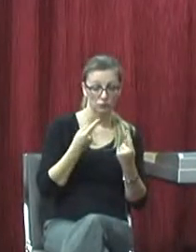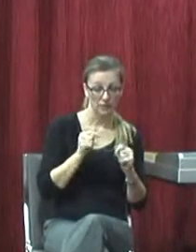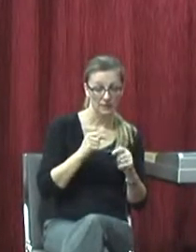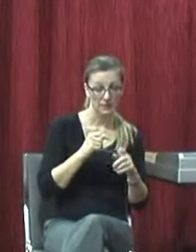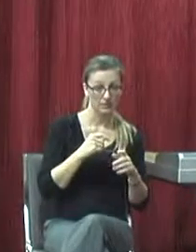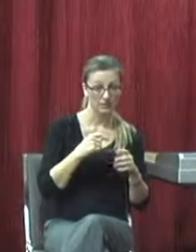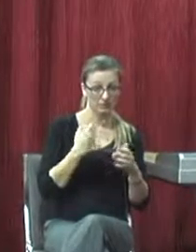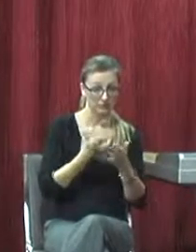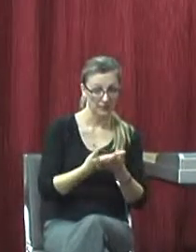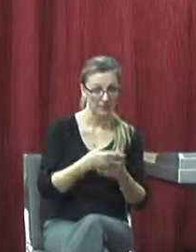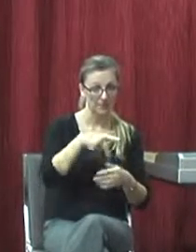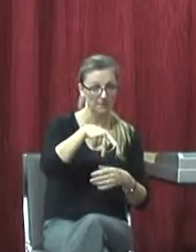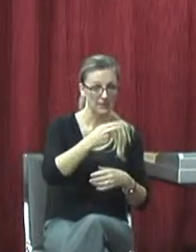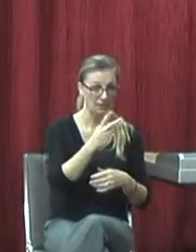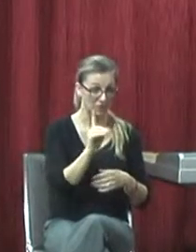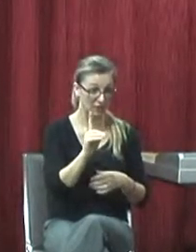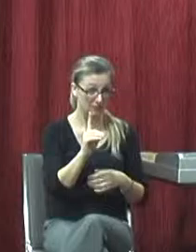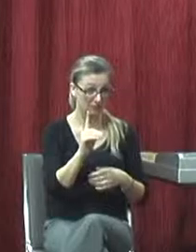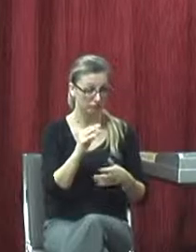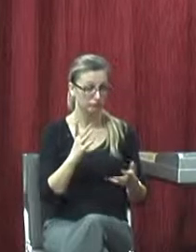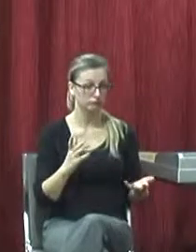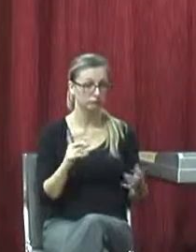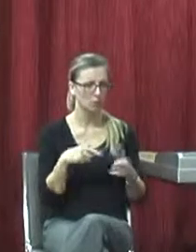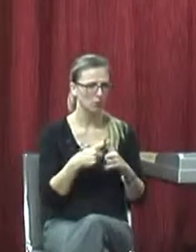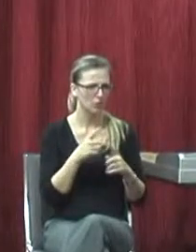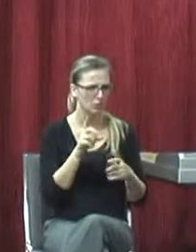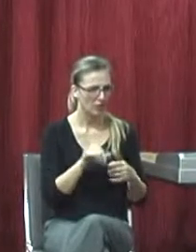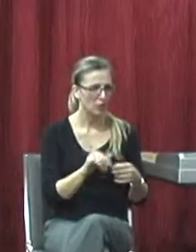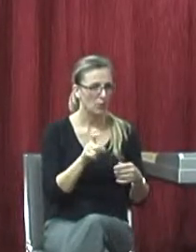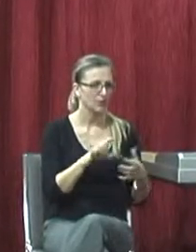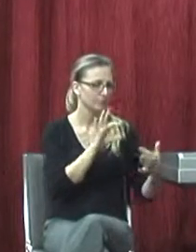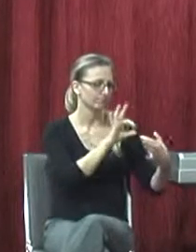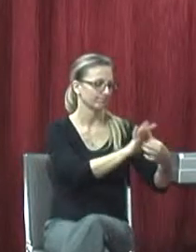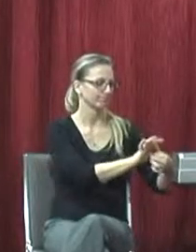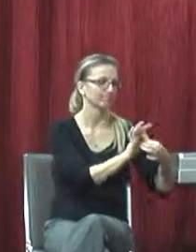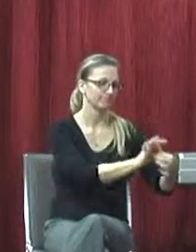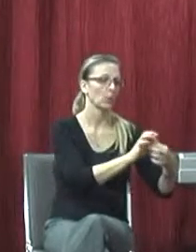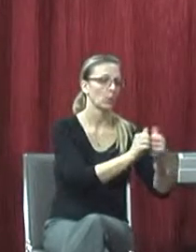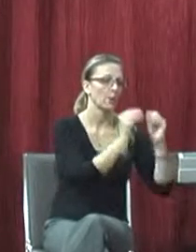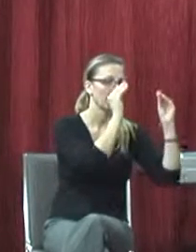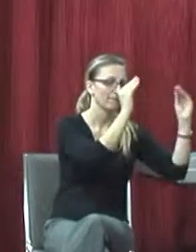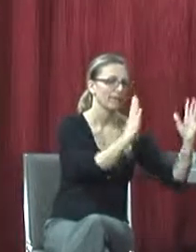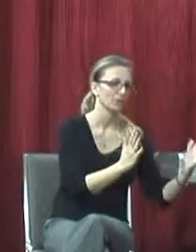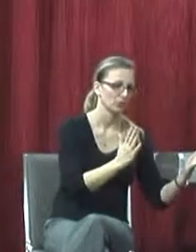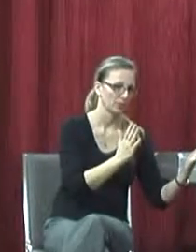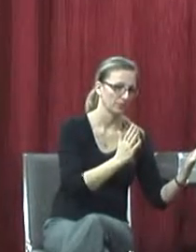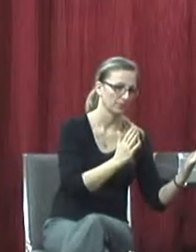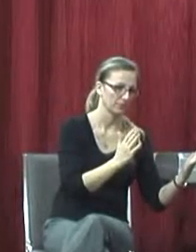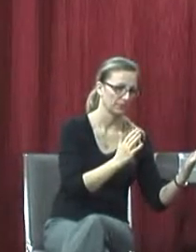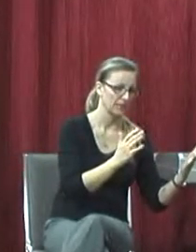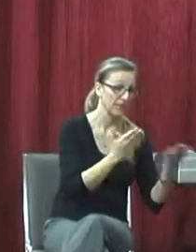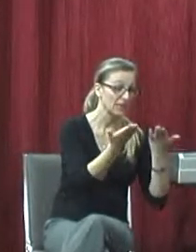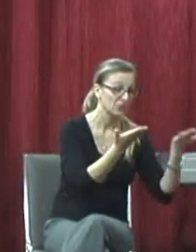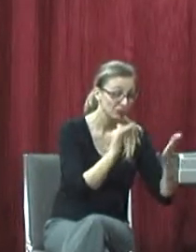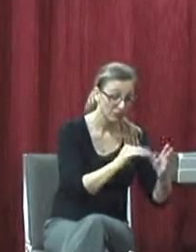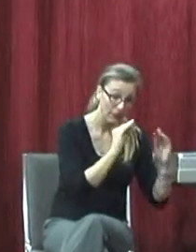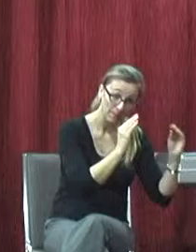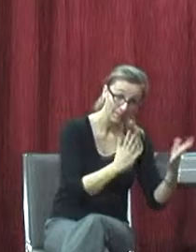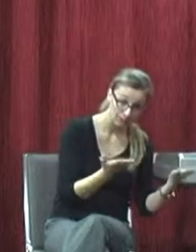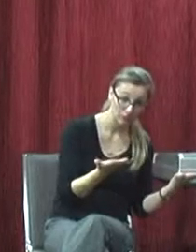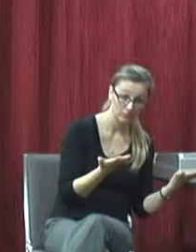And when you go for a PhD, you have to hook yourself up with a professor and basically serve that